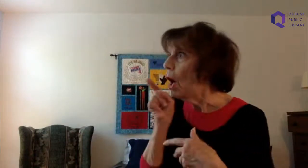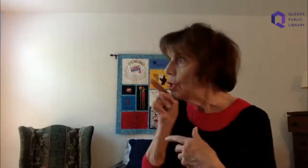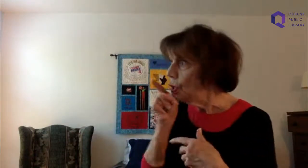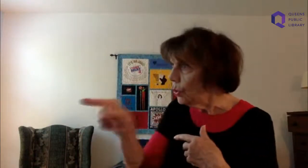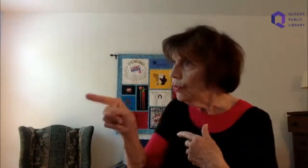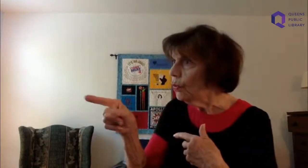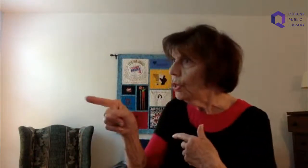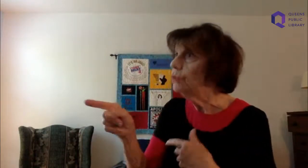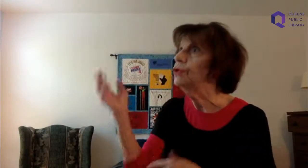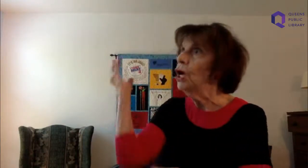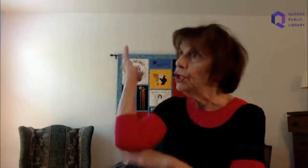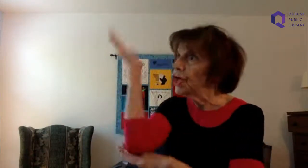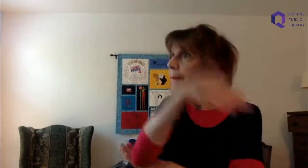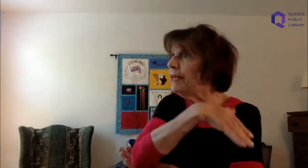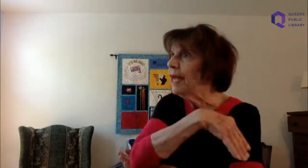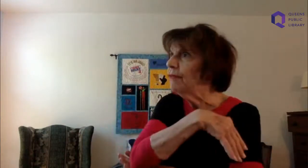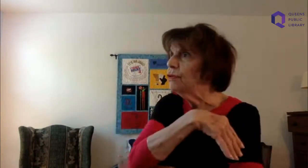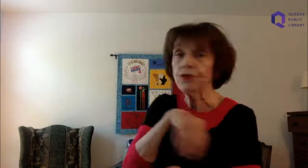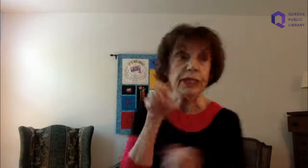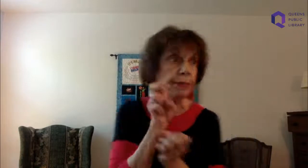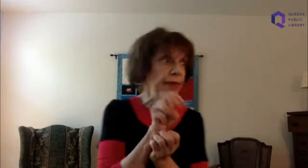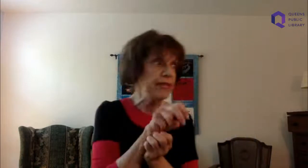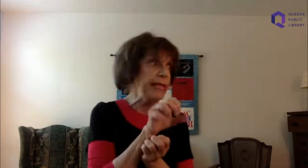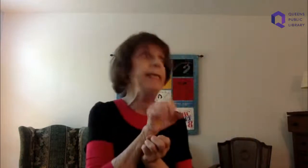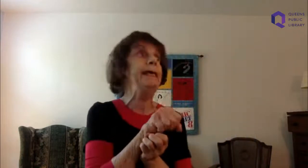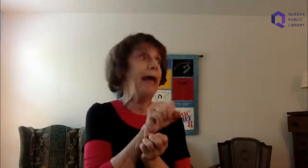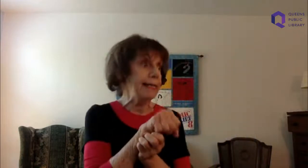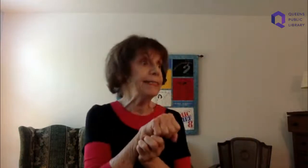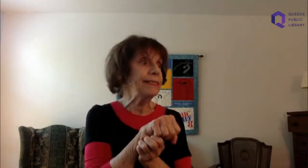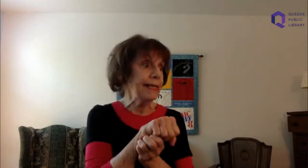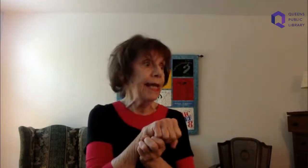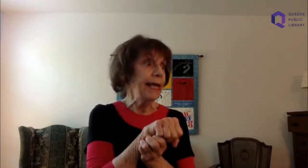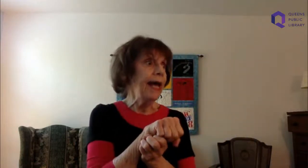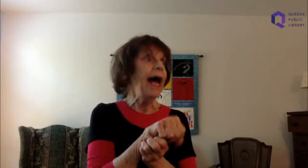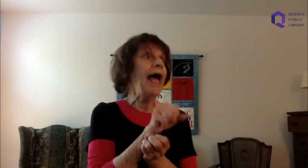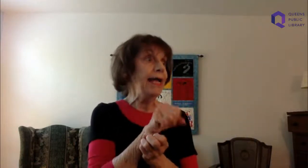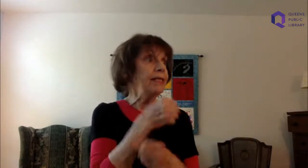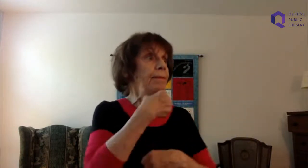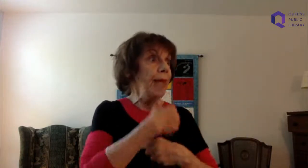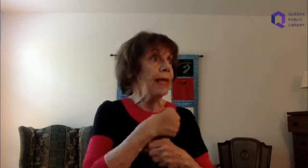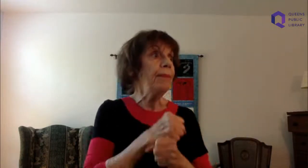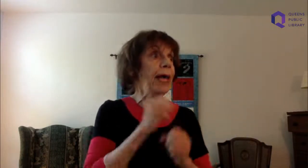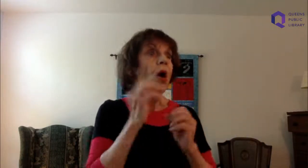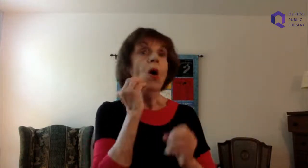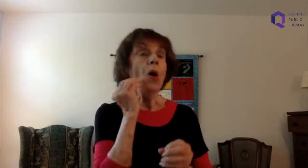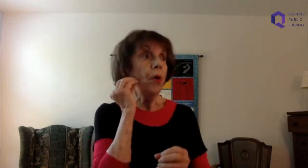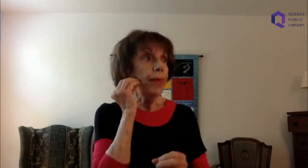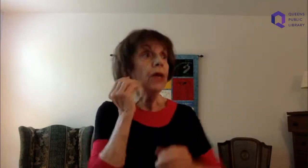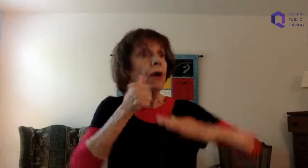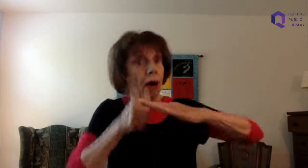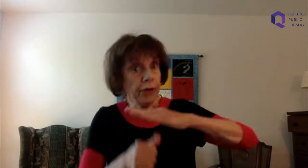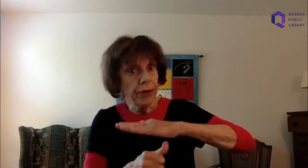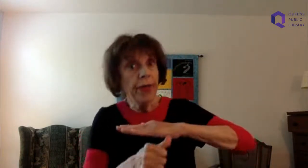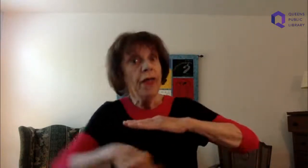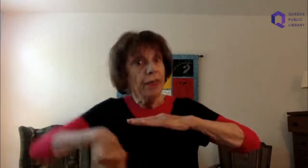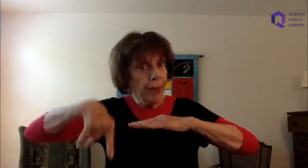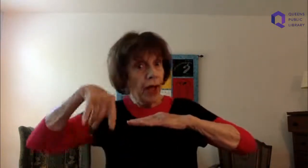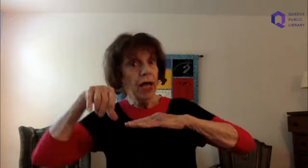are you the one who's chopping down those trees? And beaver said, yes, I had to make my home here under the pond.